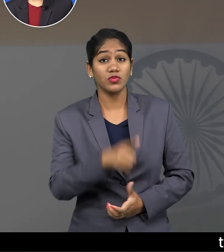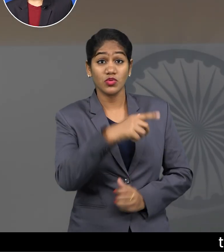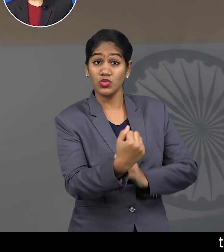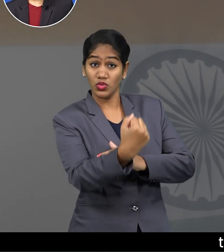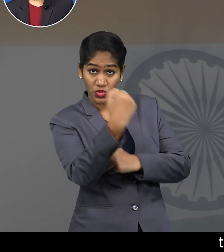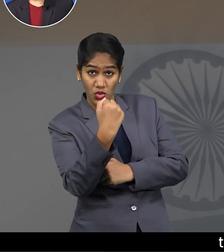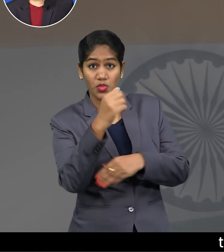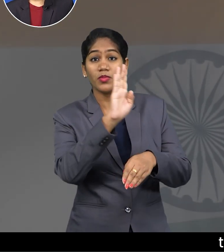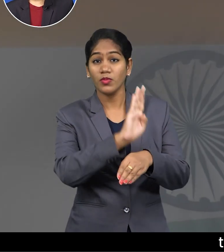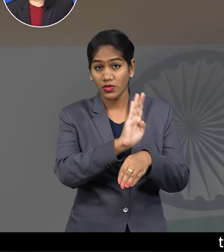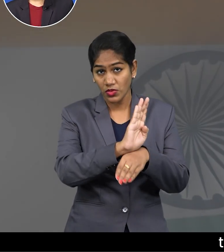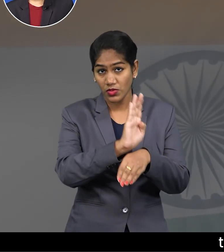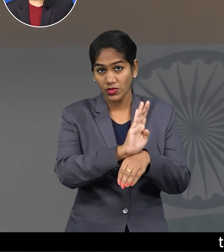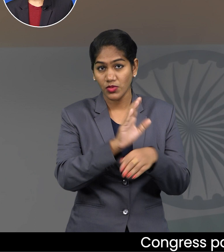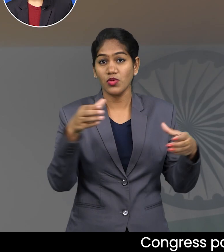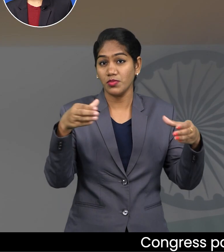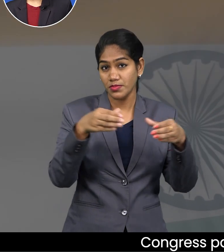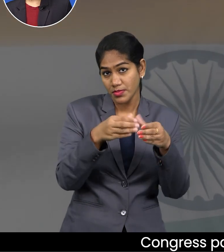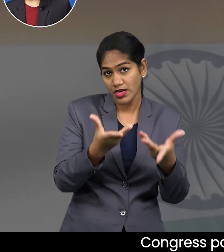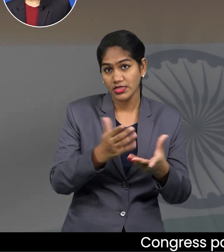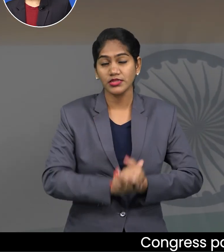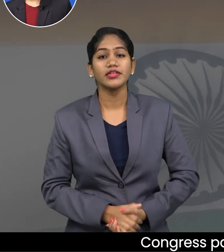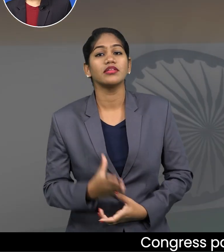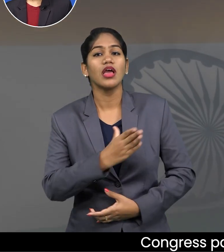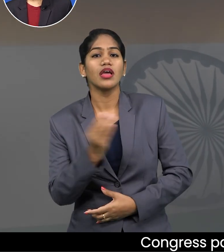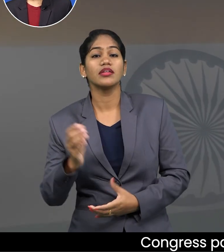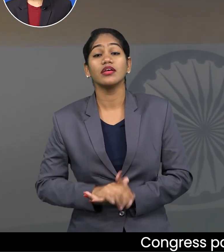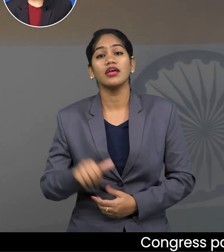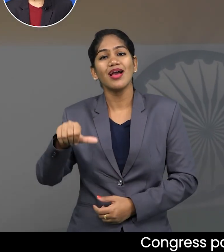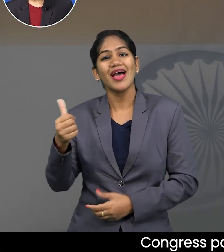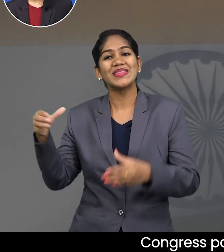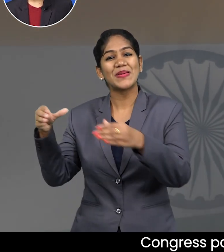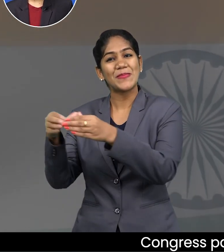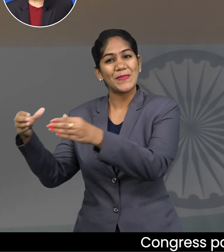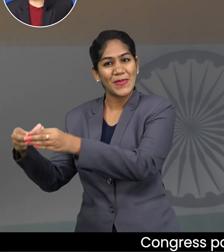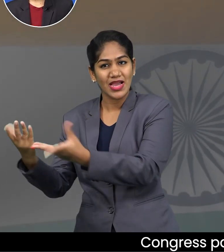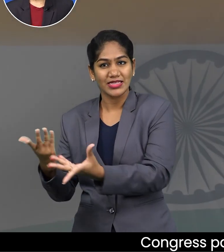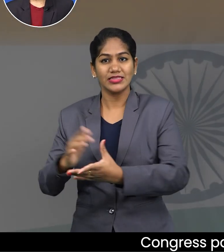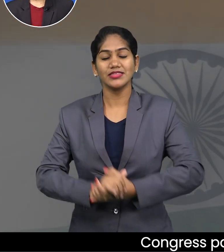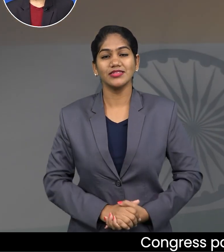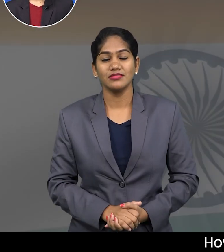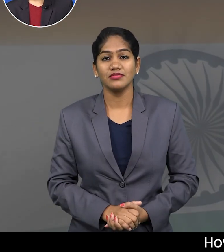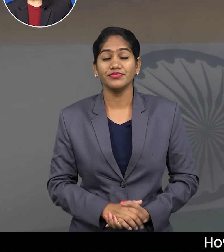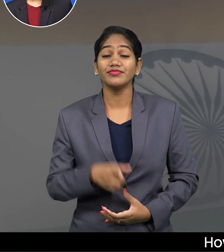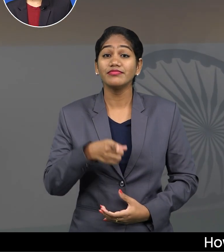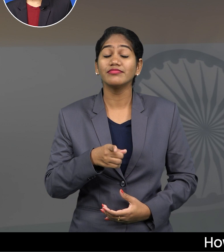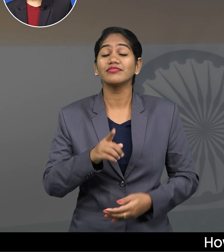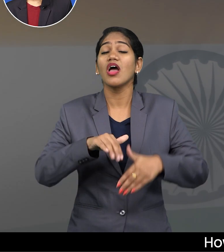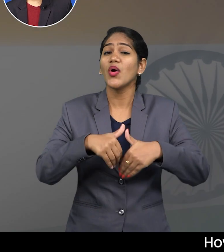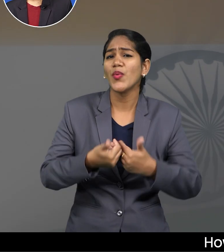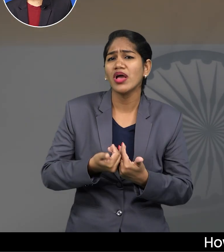the nominating Congress party and the other parties.